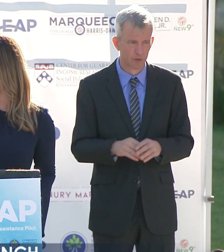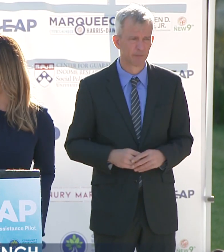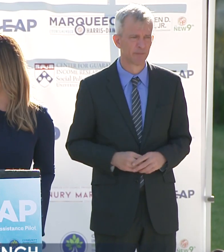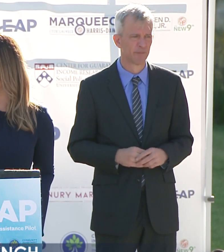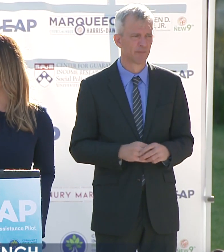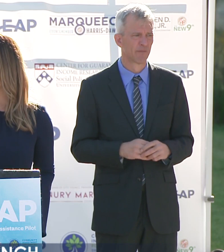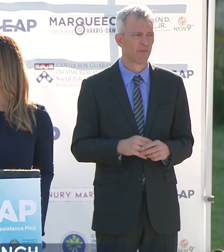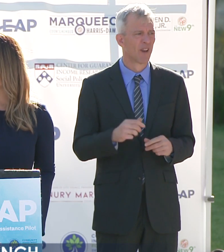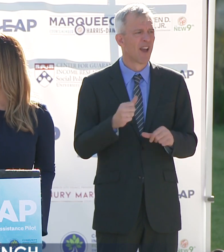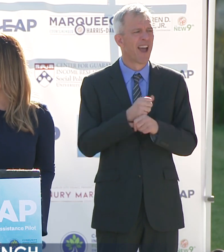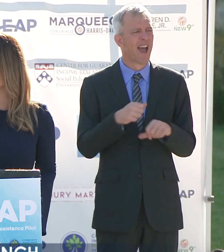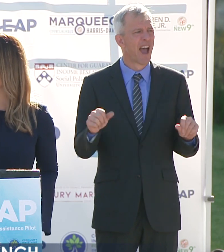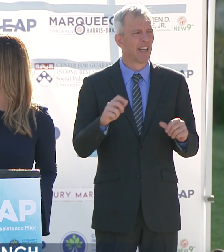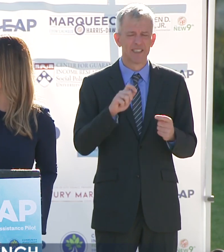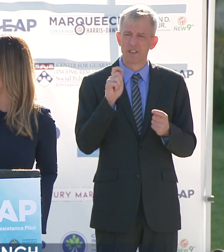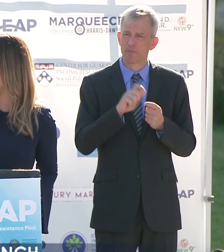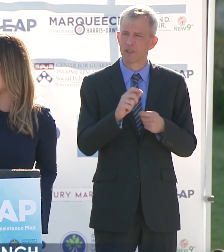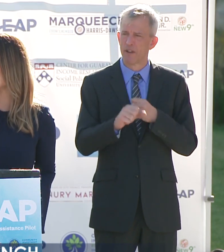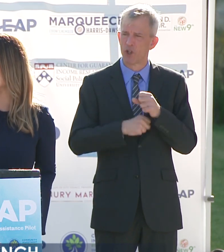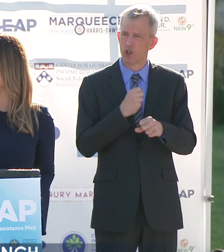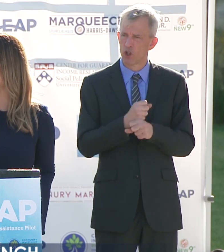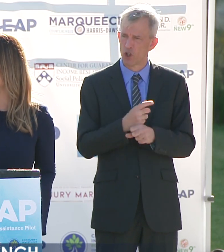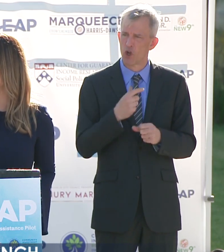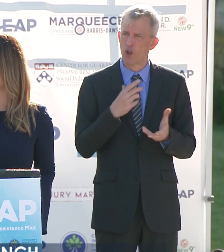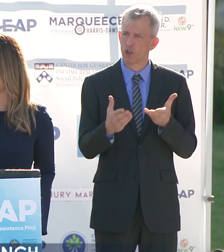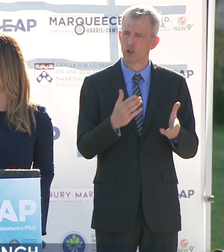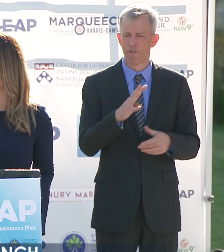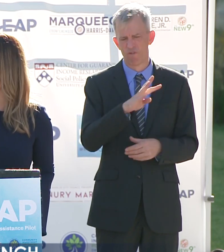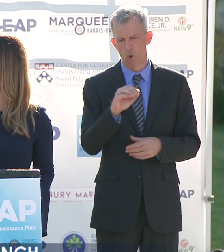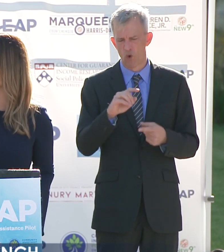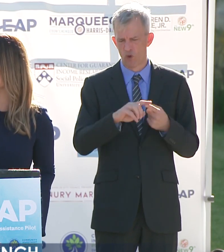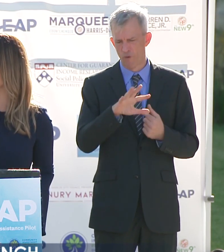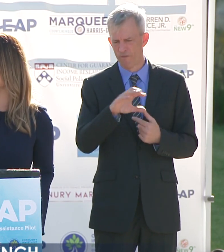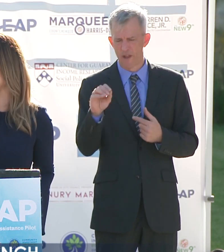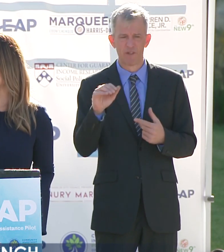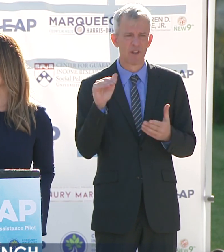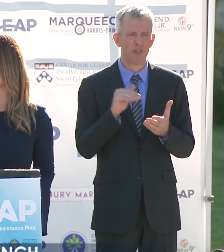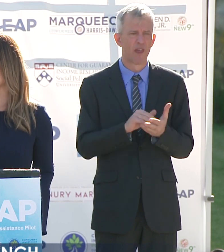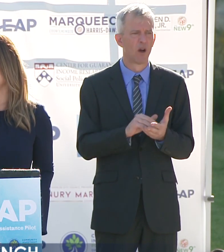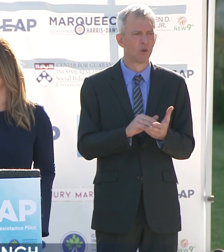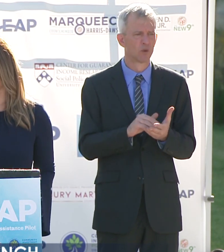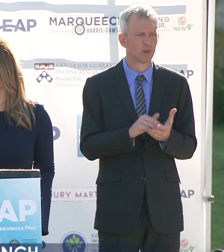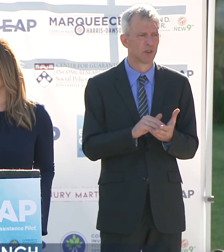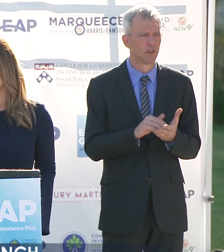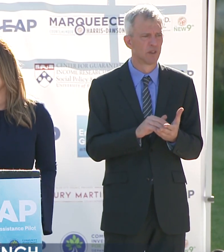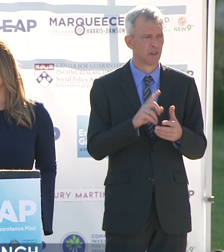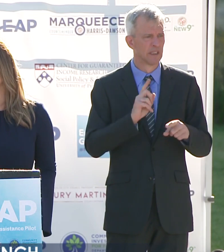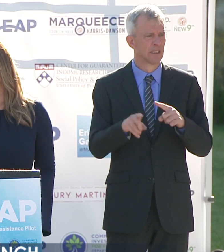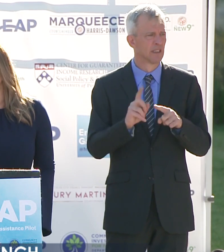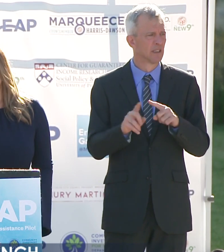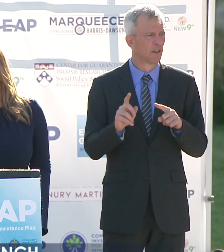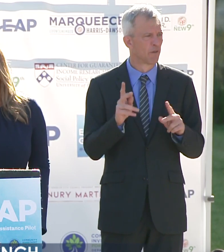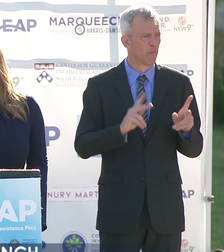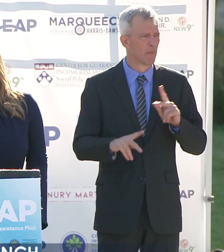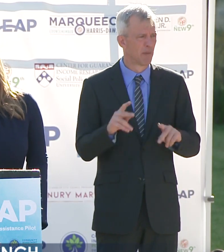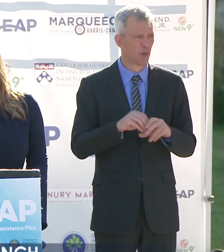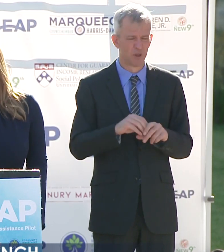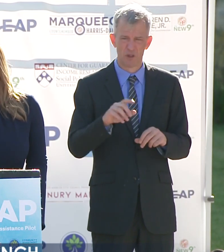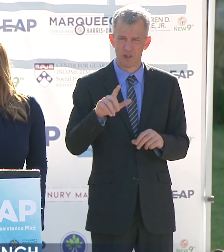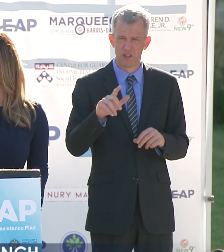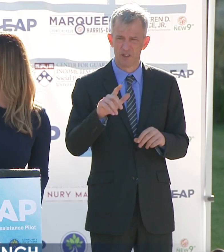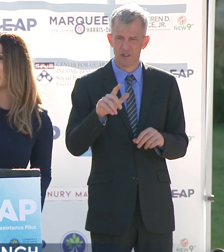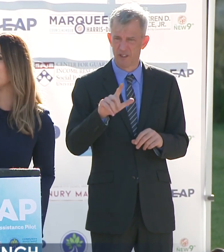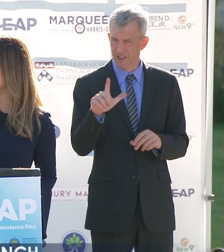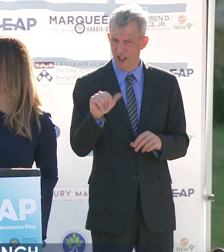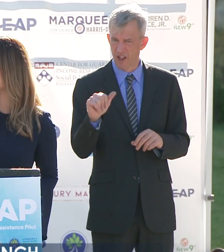any given year, 40 to 50,000 unduplicated low-income residents across the city. These are families that are